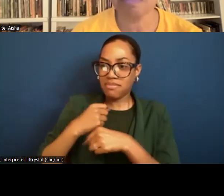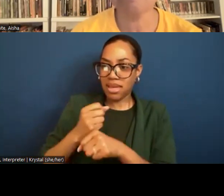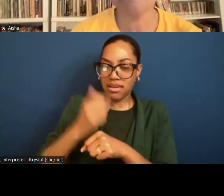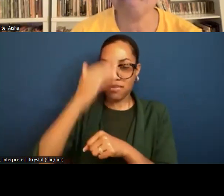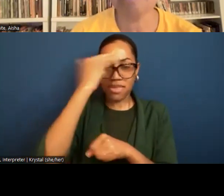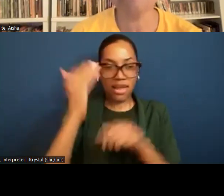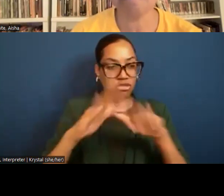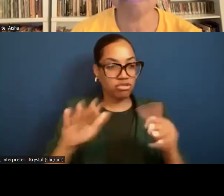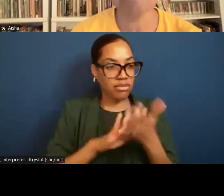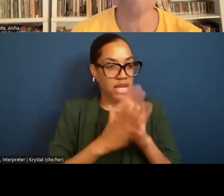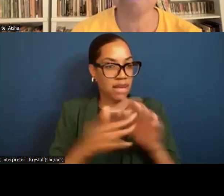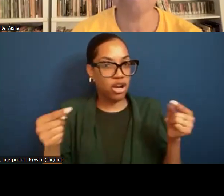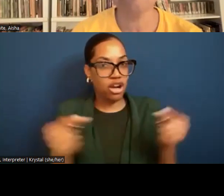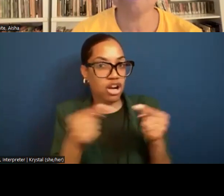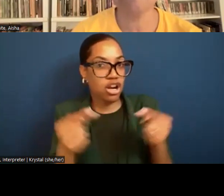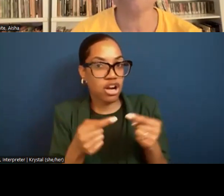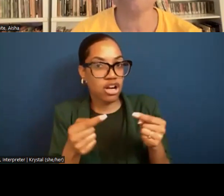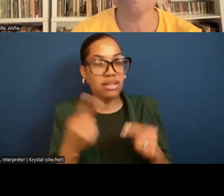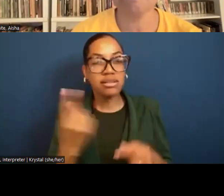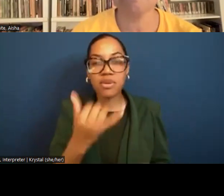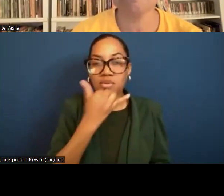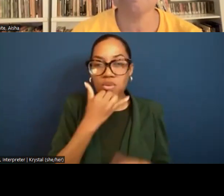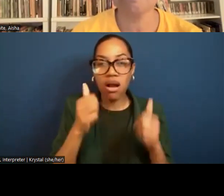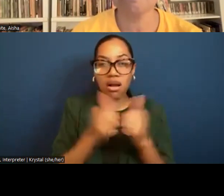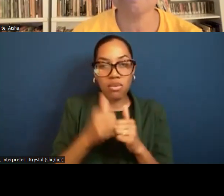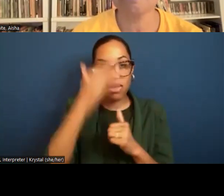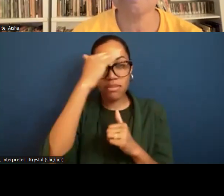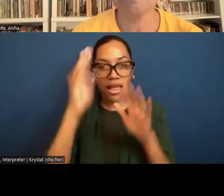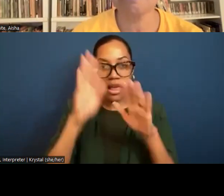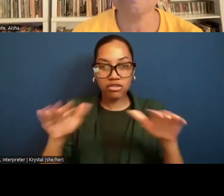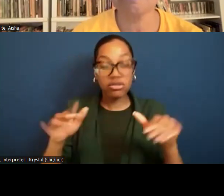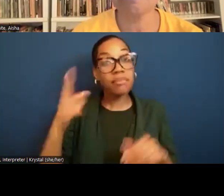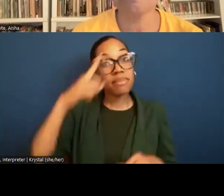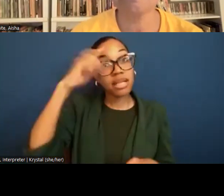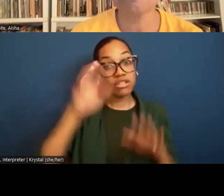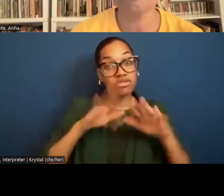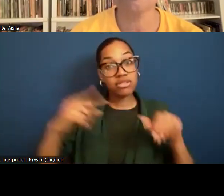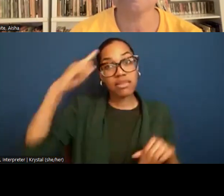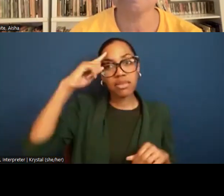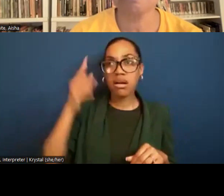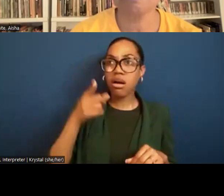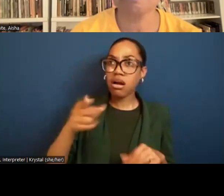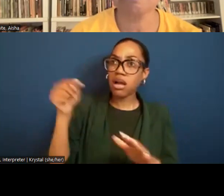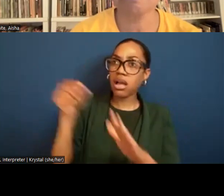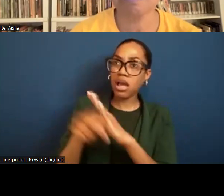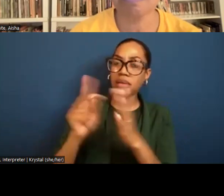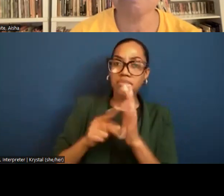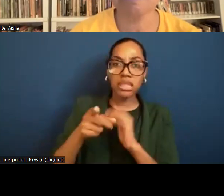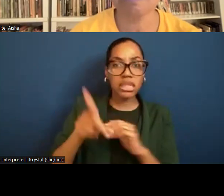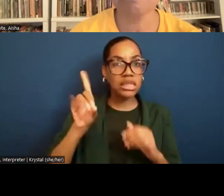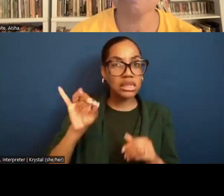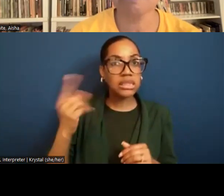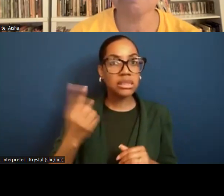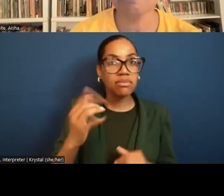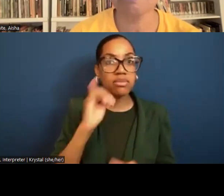or there's something wrong with them, because who gets hurt if they didn't do something wrong, right? And it's just so people go, oh my God. And then they look